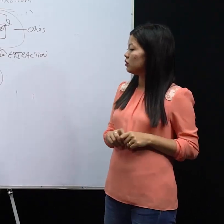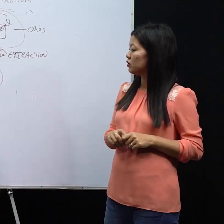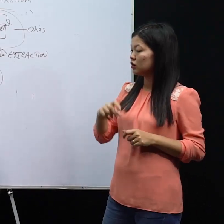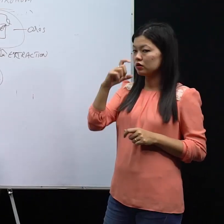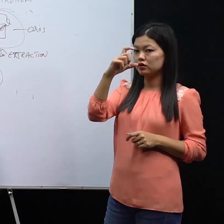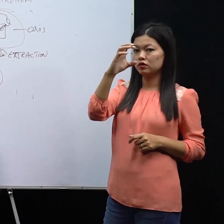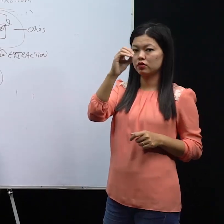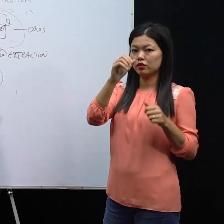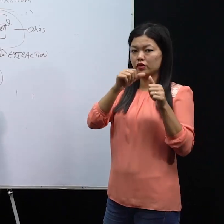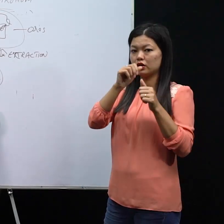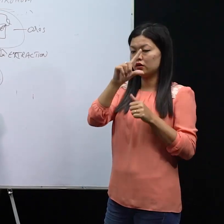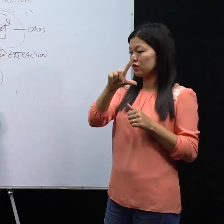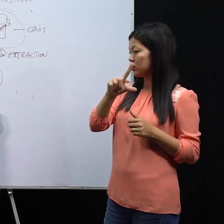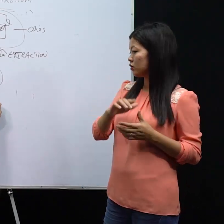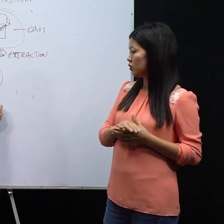Coal tar.